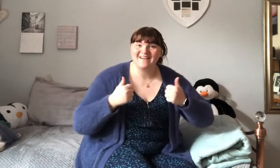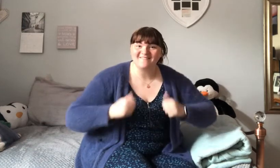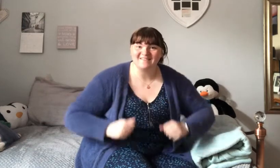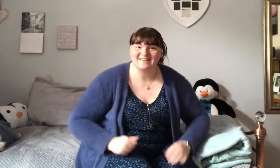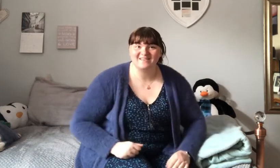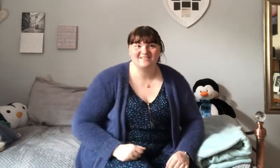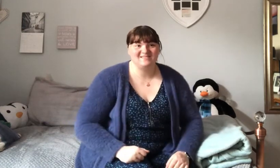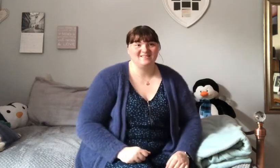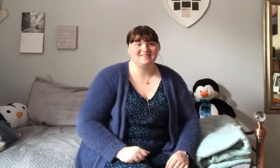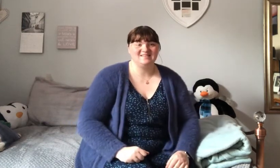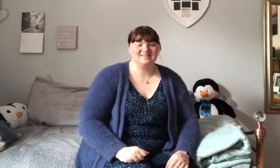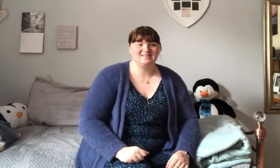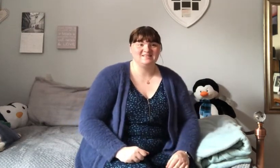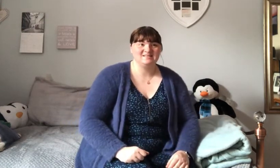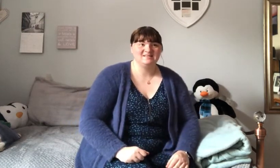Very good.